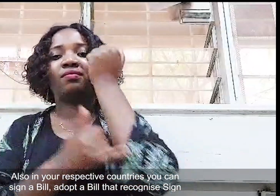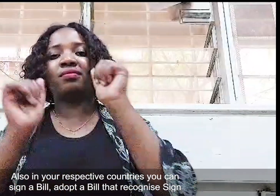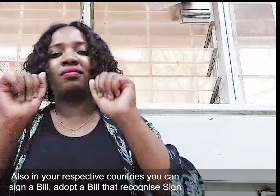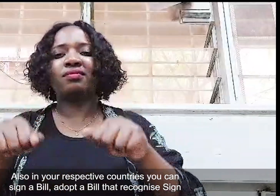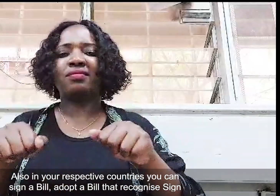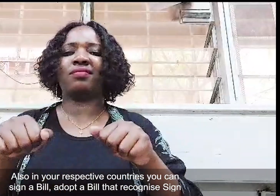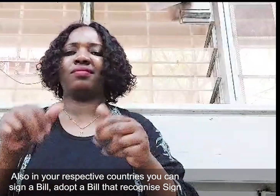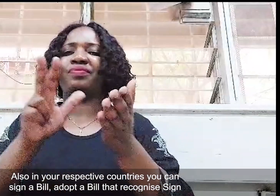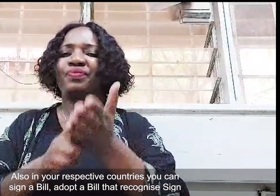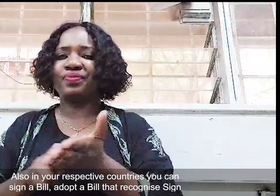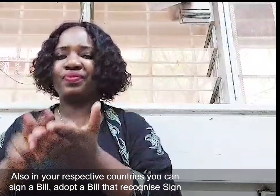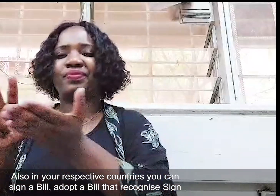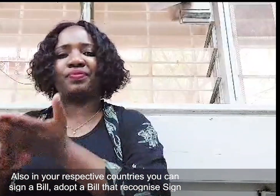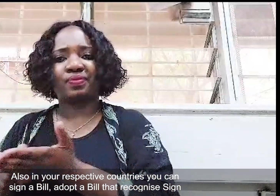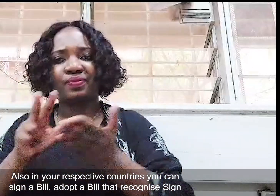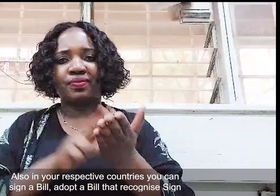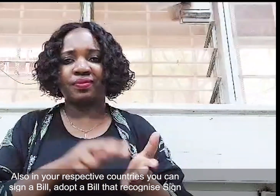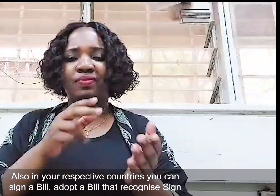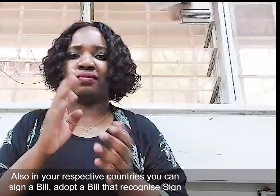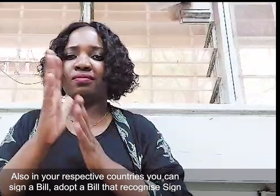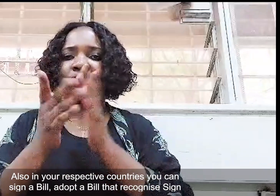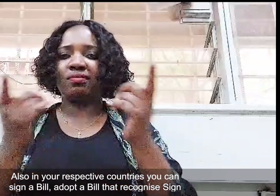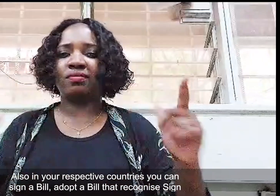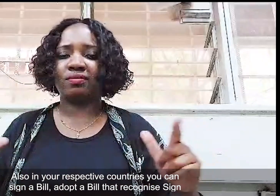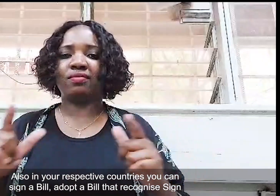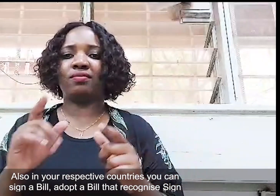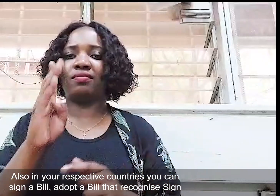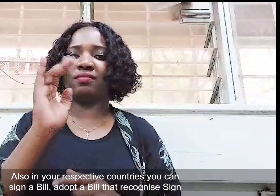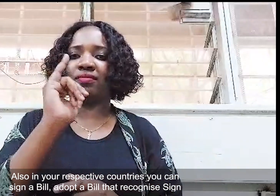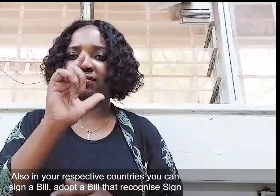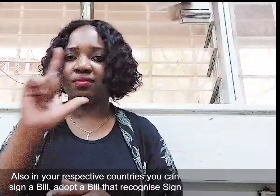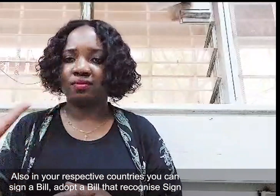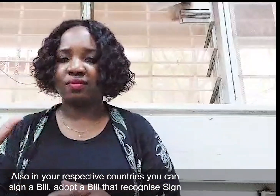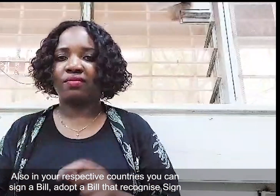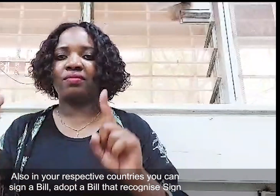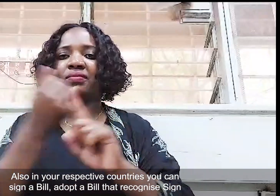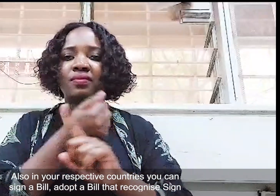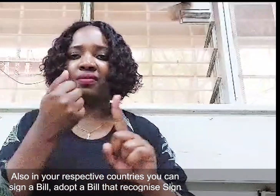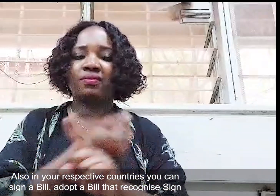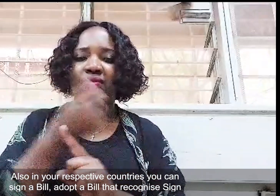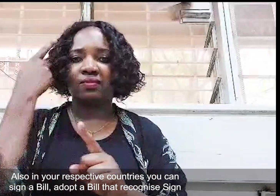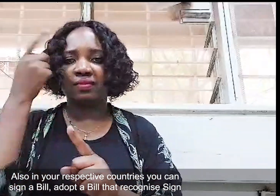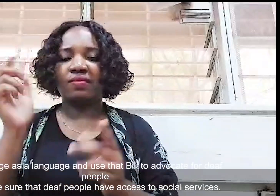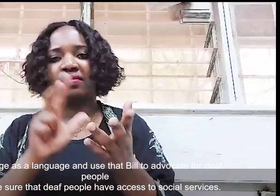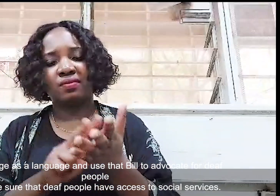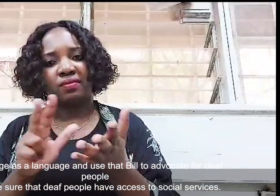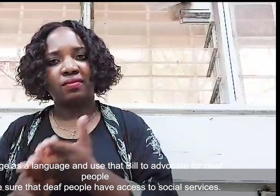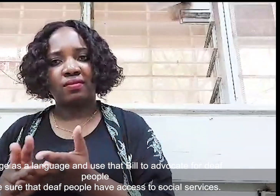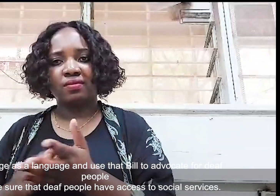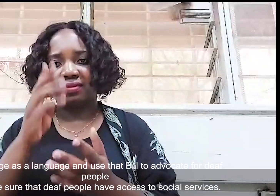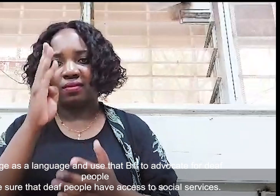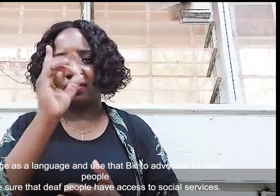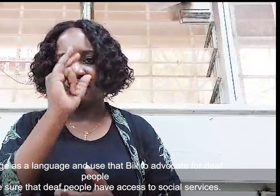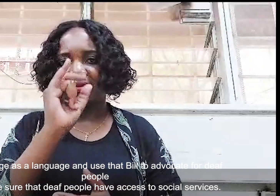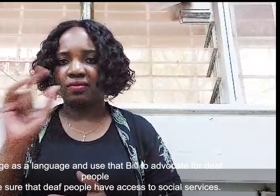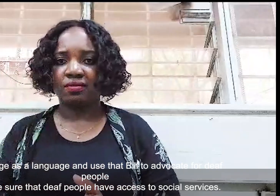Also, in your respective countries, you can sign a bill, you know, adopt a bill that recognizes sign language as a